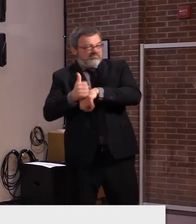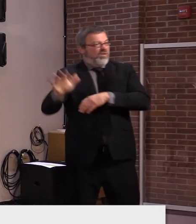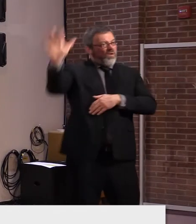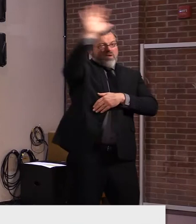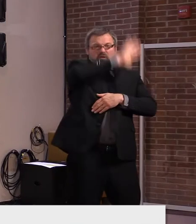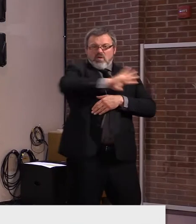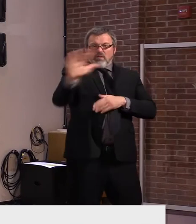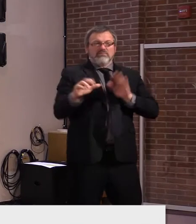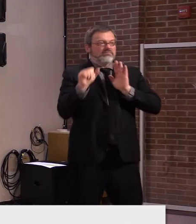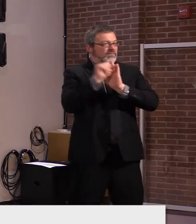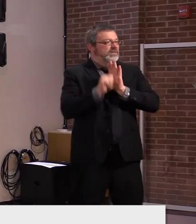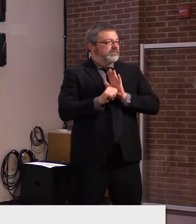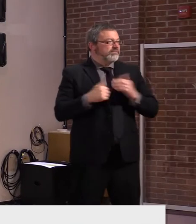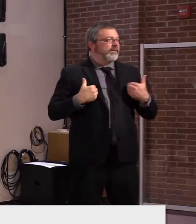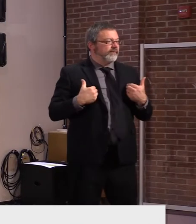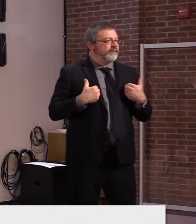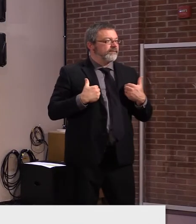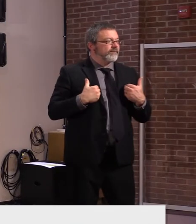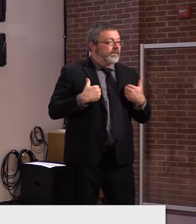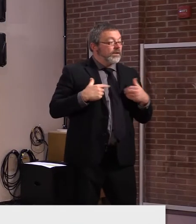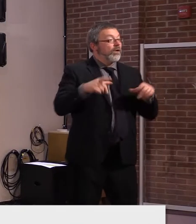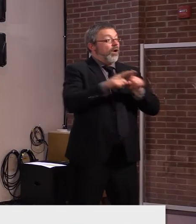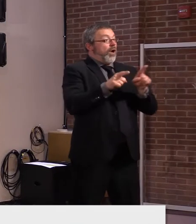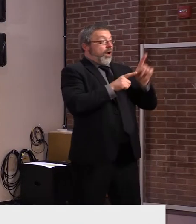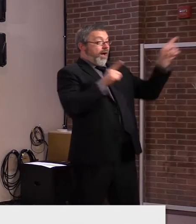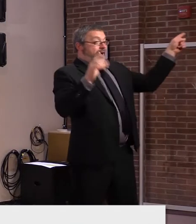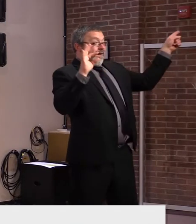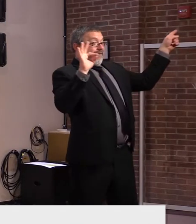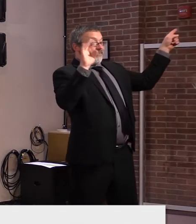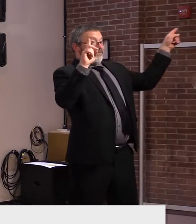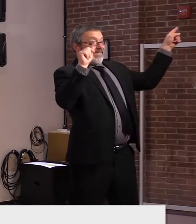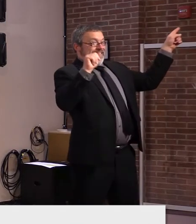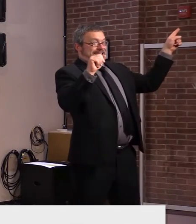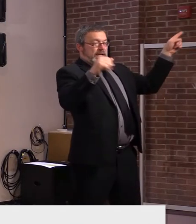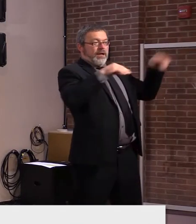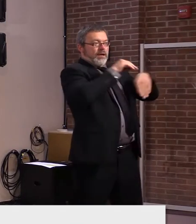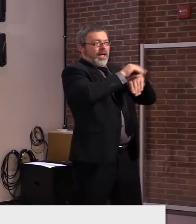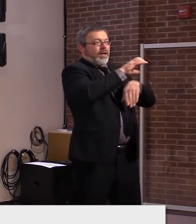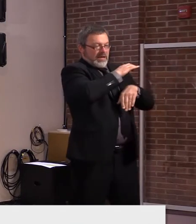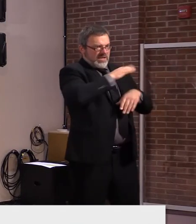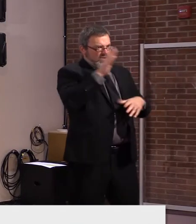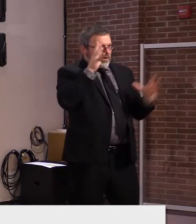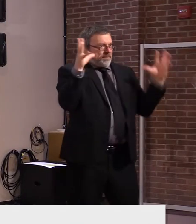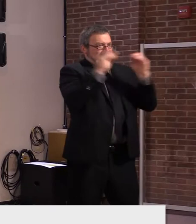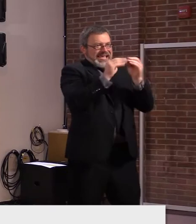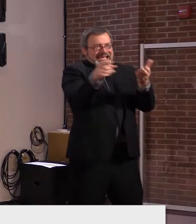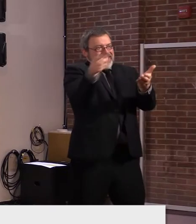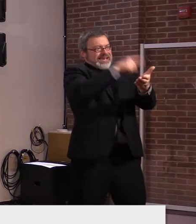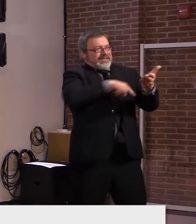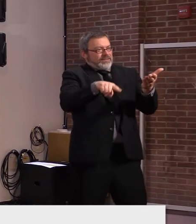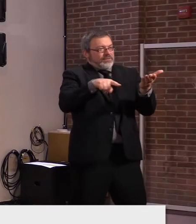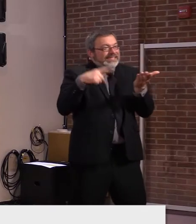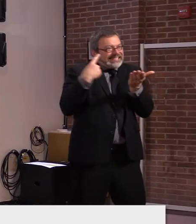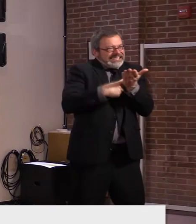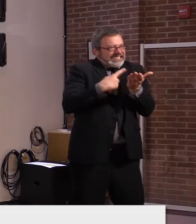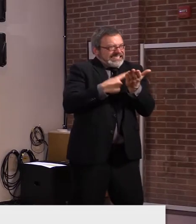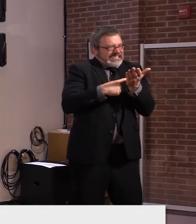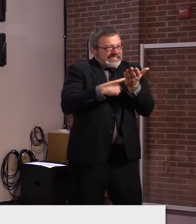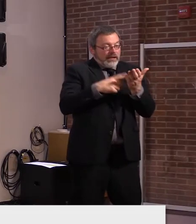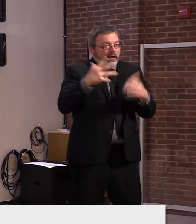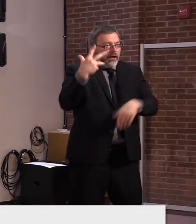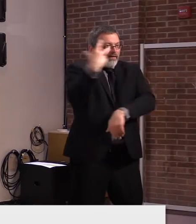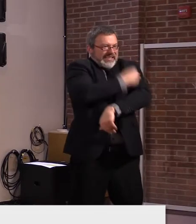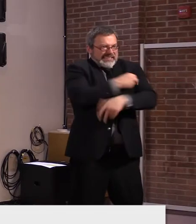the FDA's advisory committee has a series of meetings starting next week in which they'll discuss COVID vaccines. On